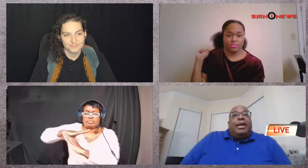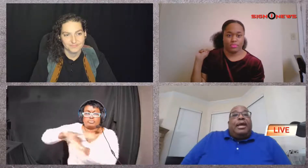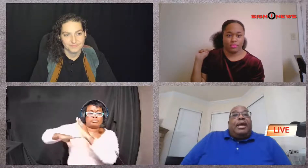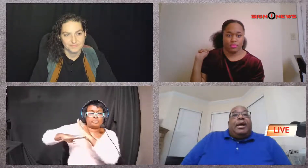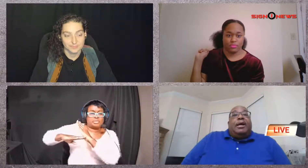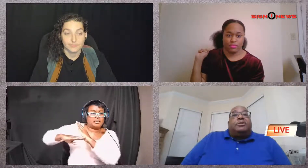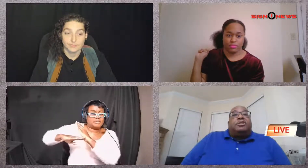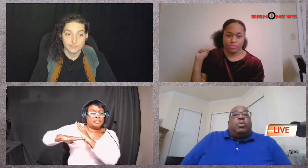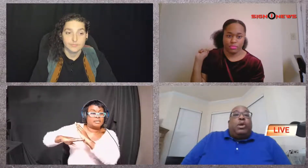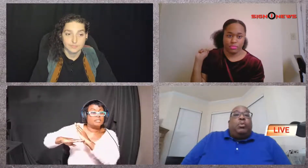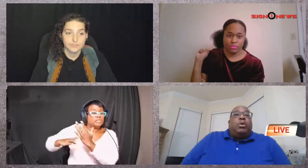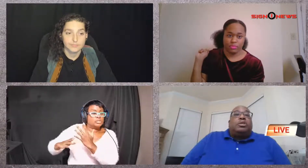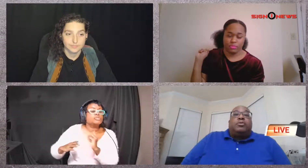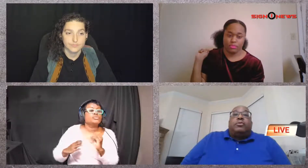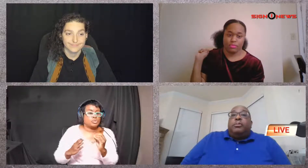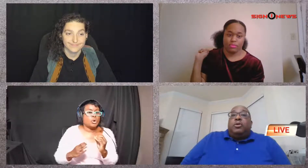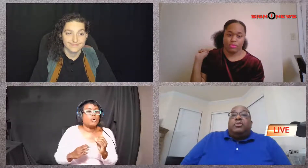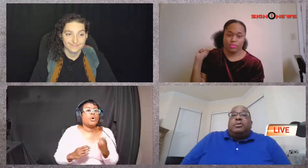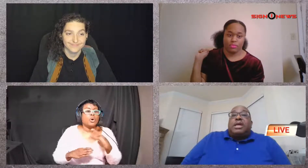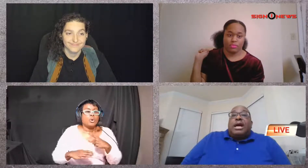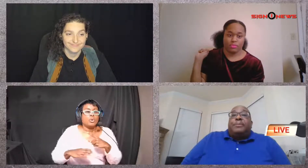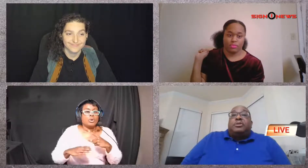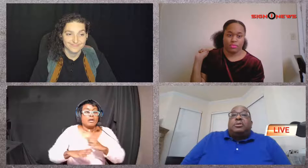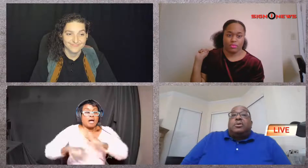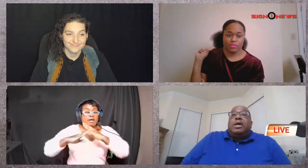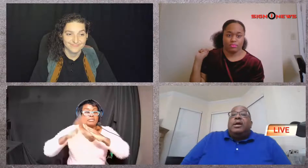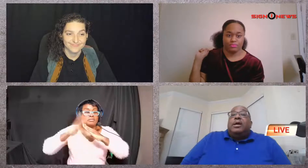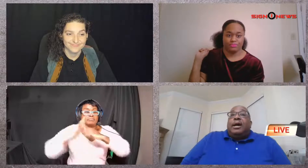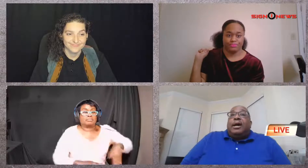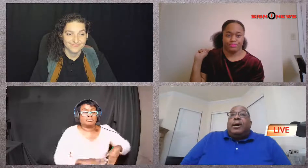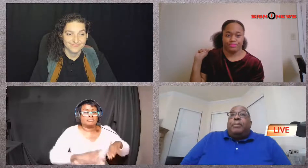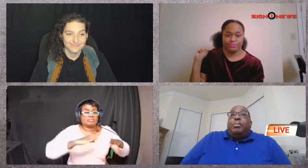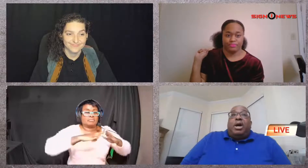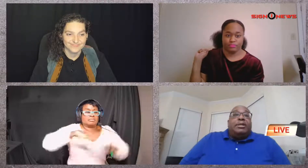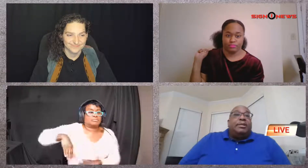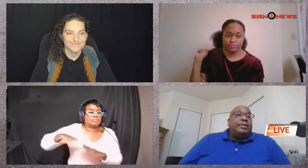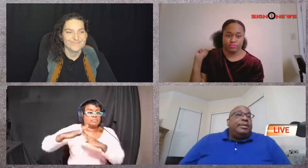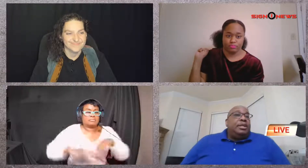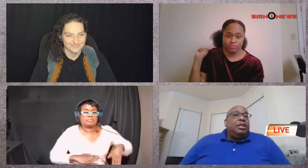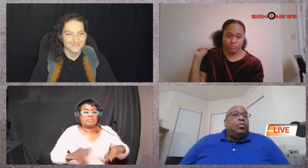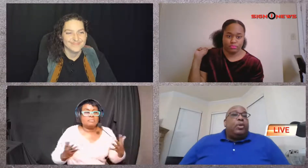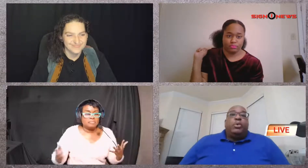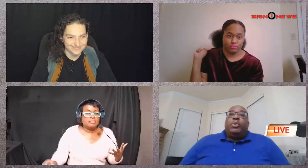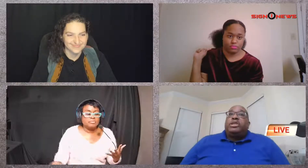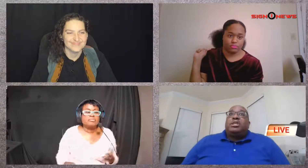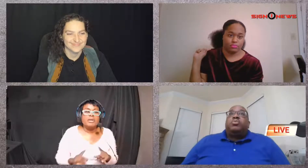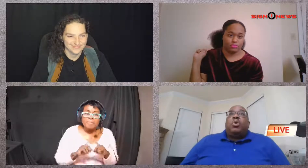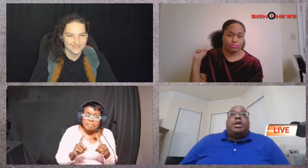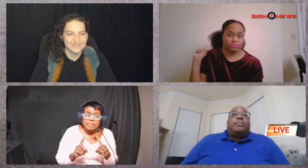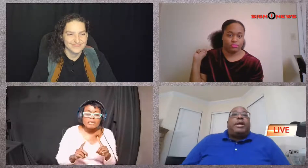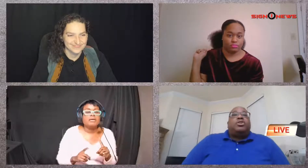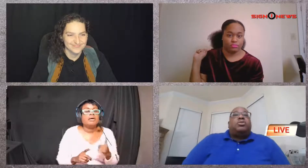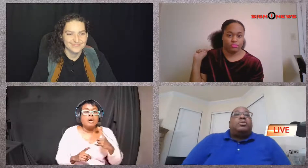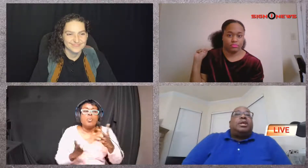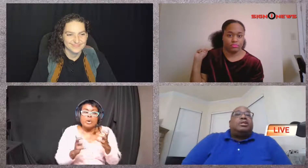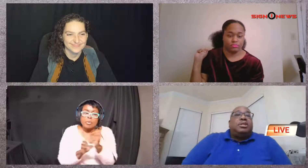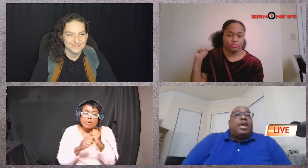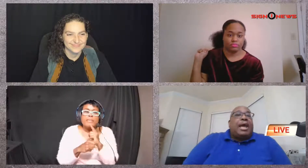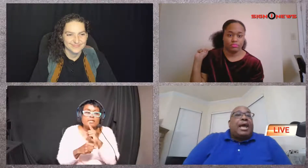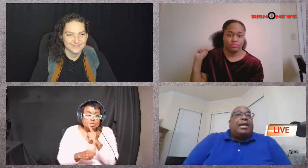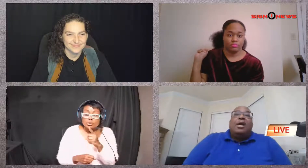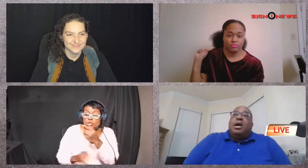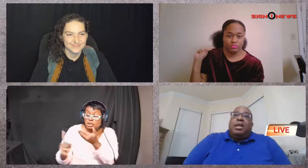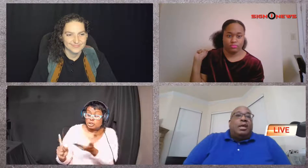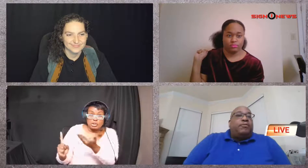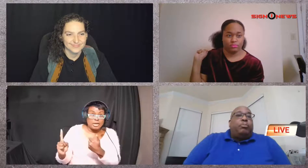way. So we worked to remove those obstacles. But we just wanted to make sure that